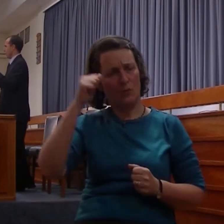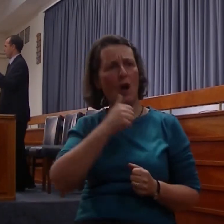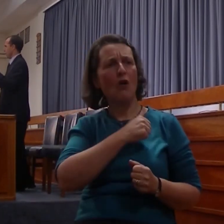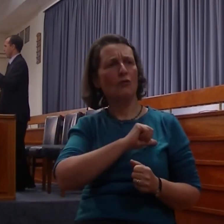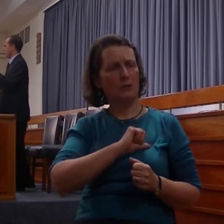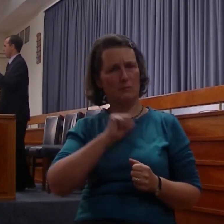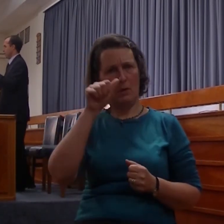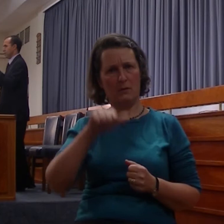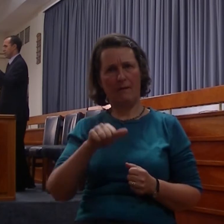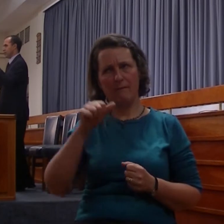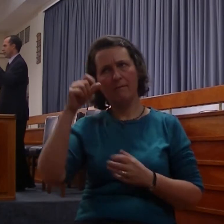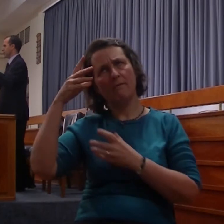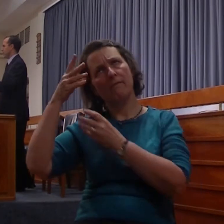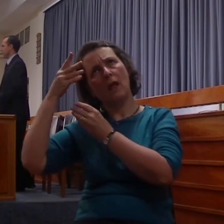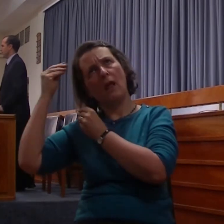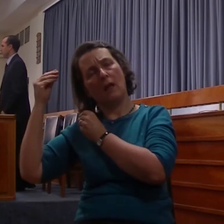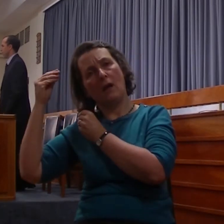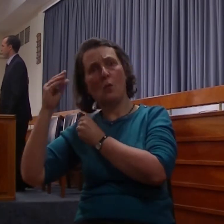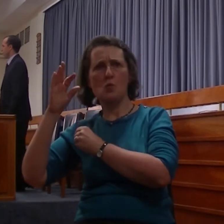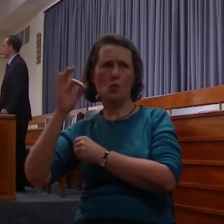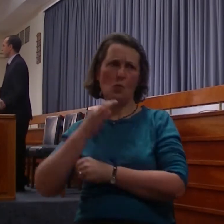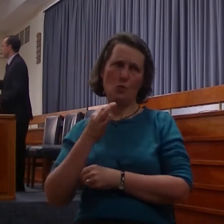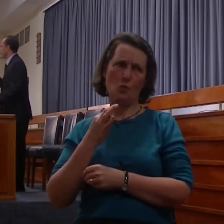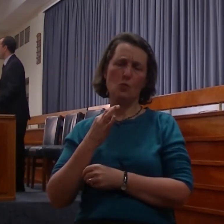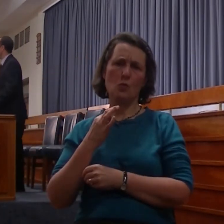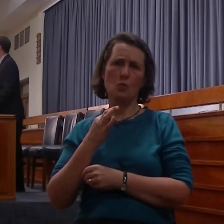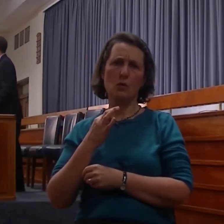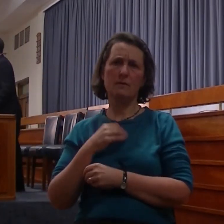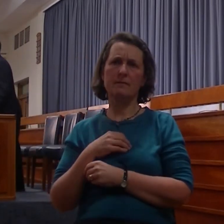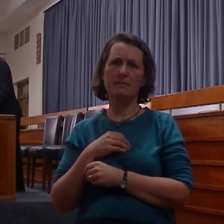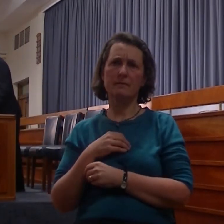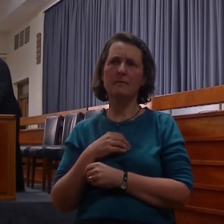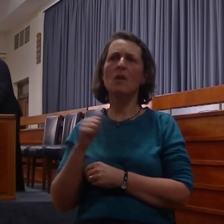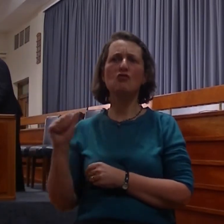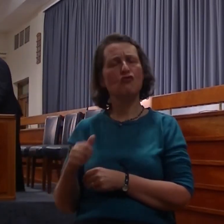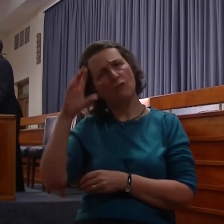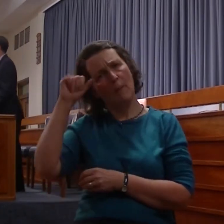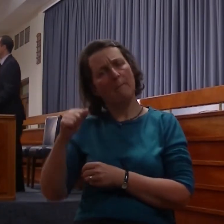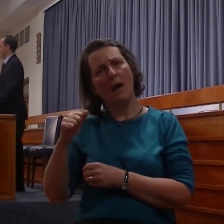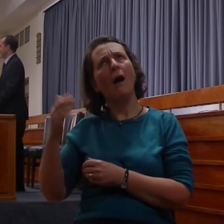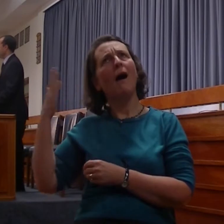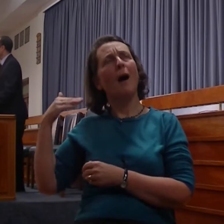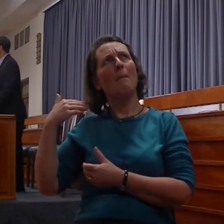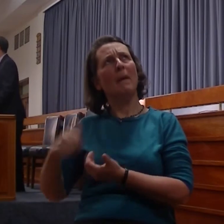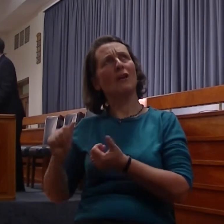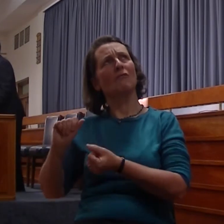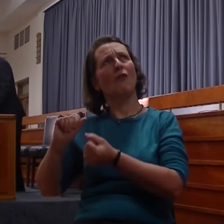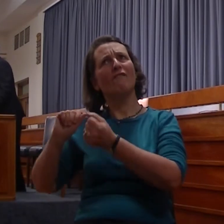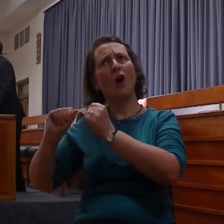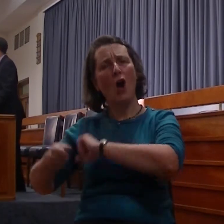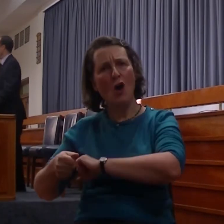So remember, as soon as the Christian starts to forget, he is in a great